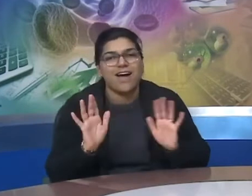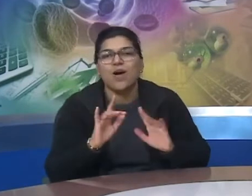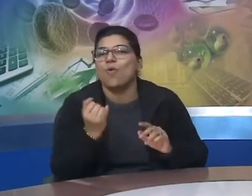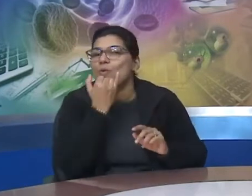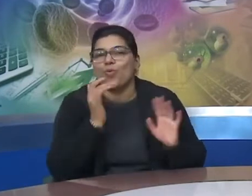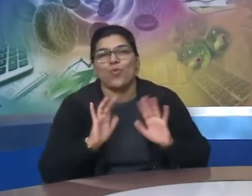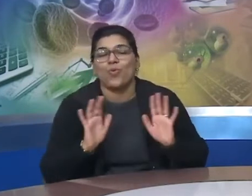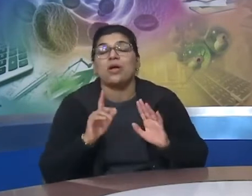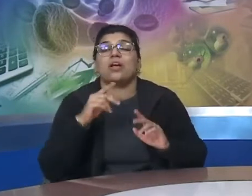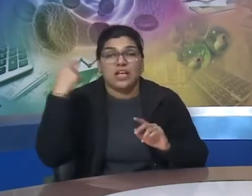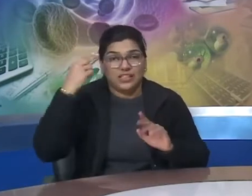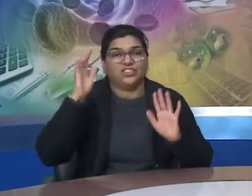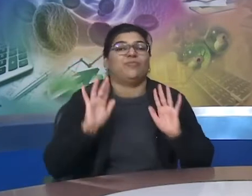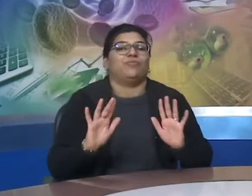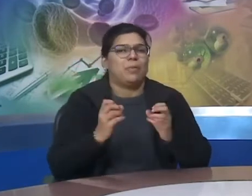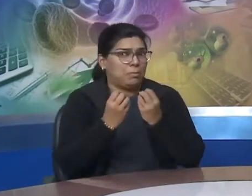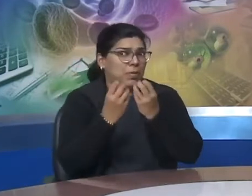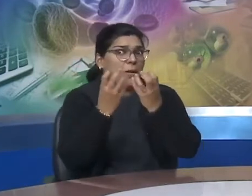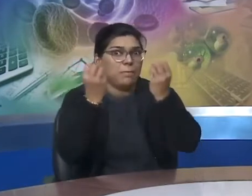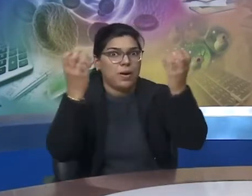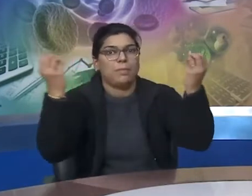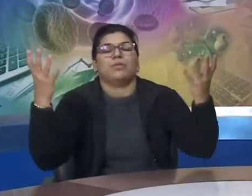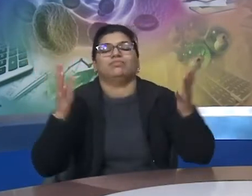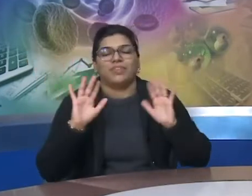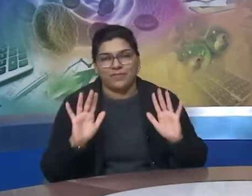as a big problem.